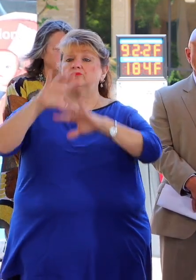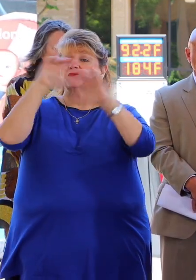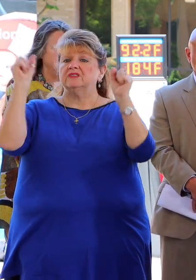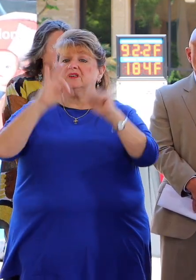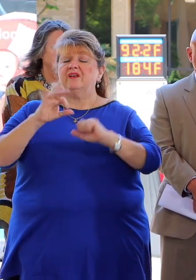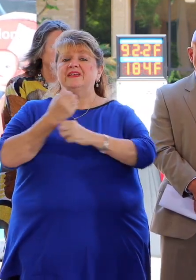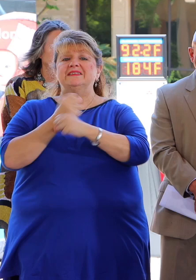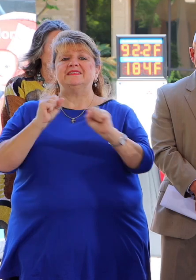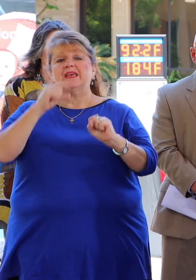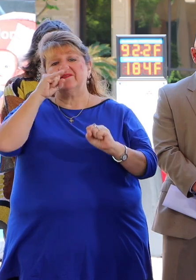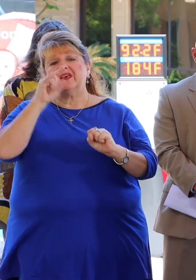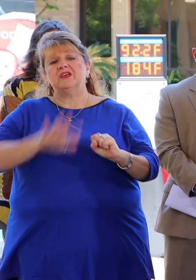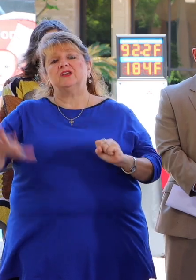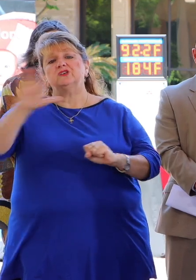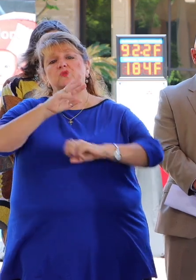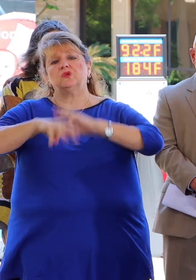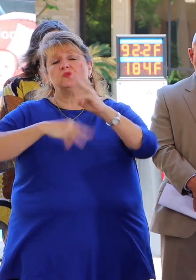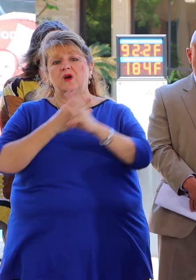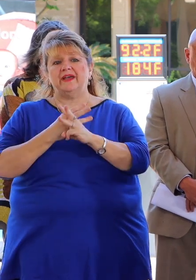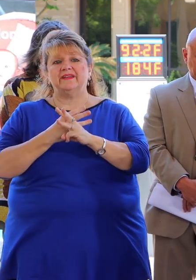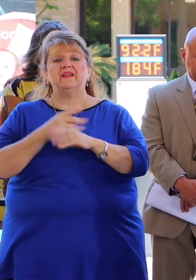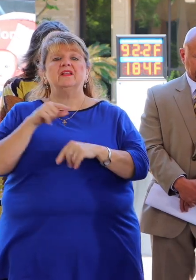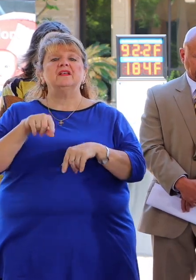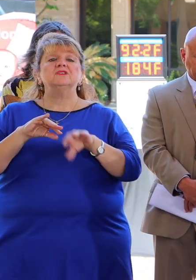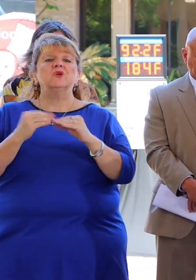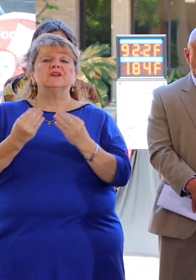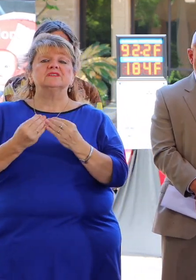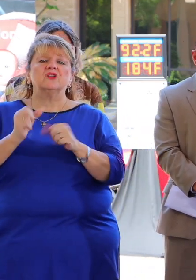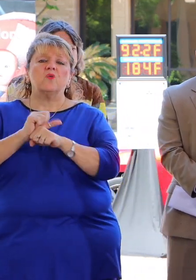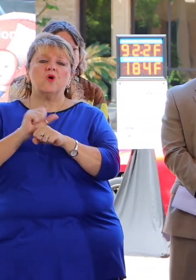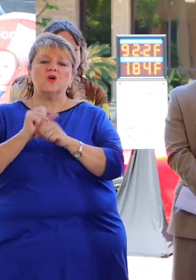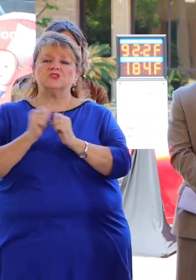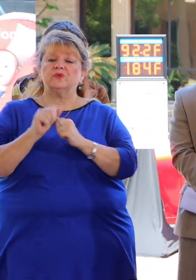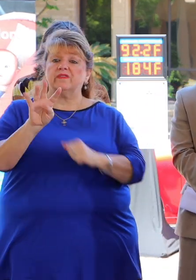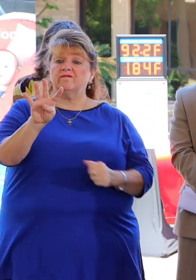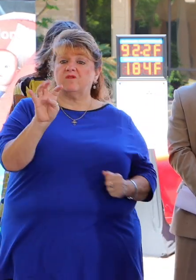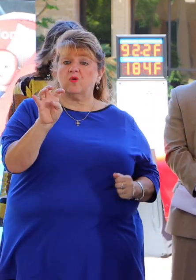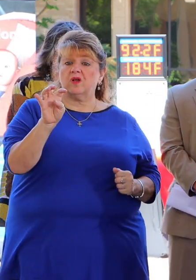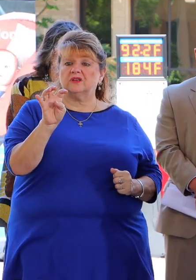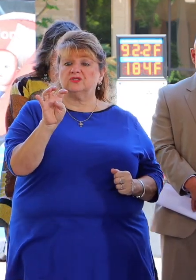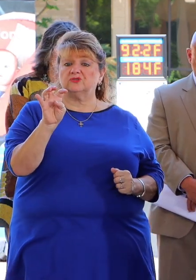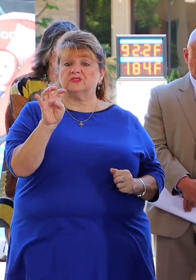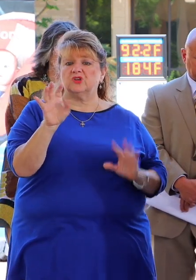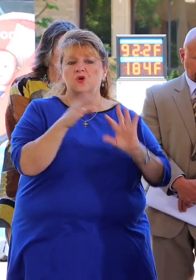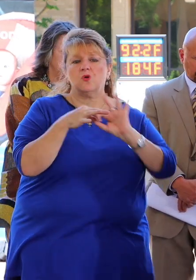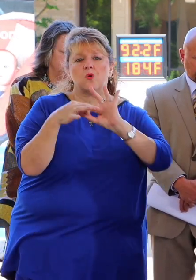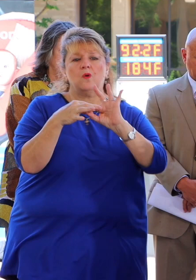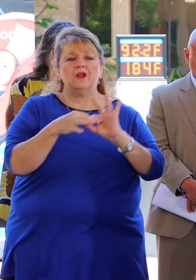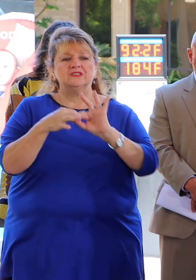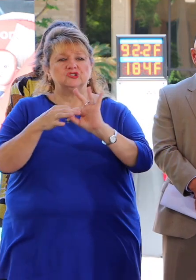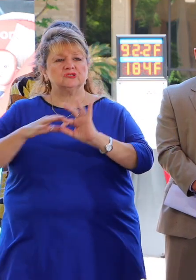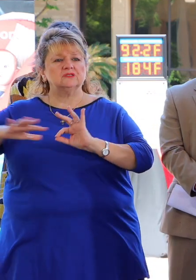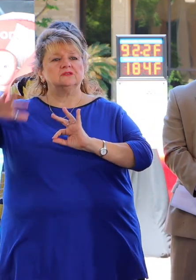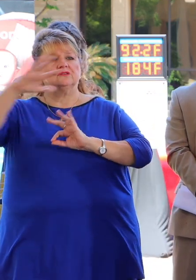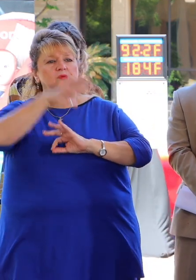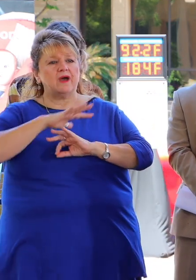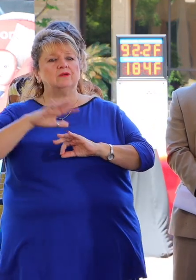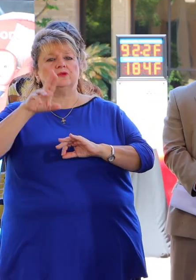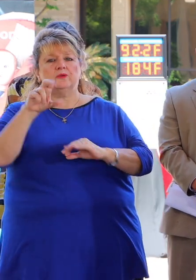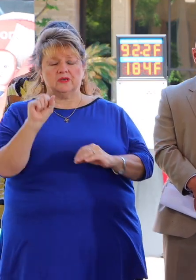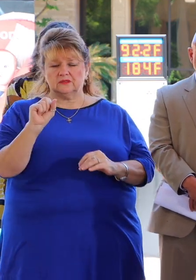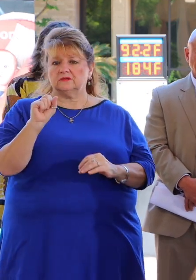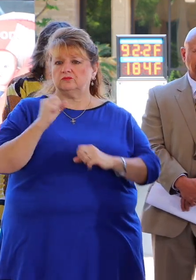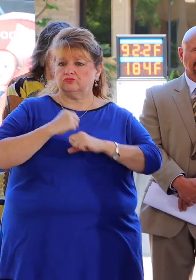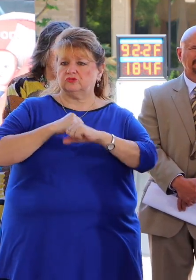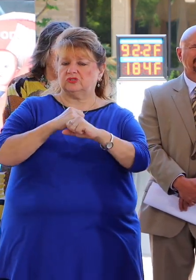president of Safe Kids Worldwide, which is an organization that works with 400 coalitions throughout the United States